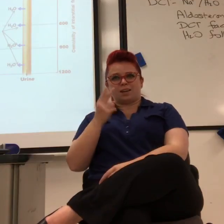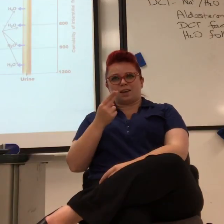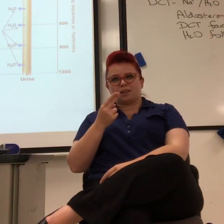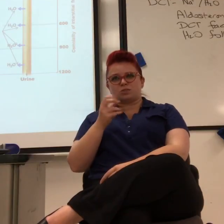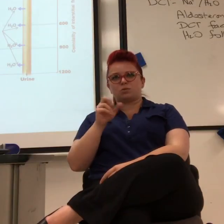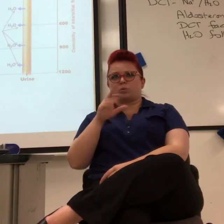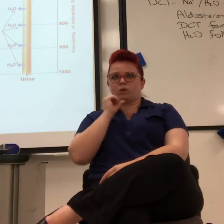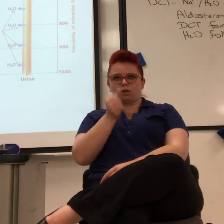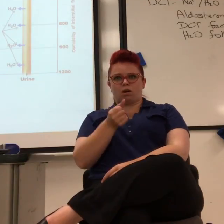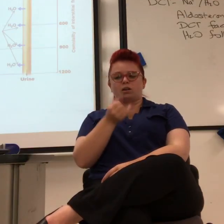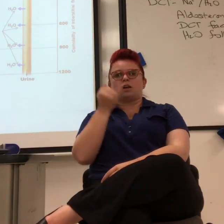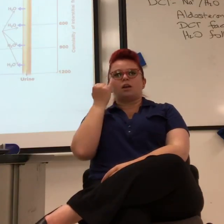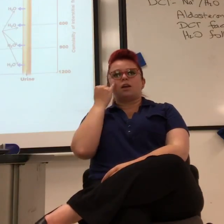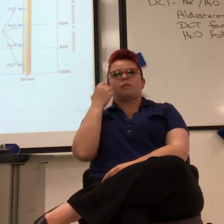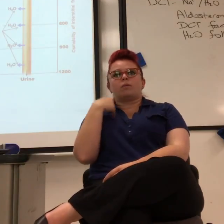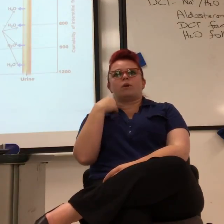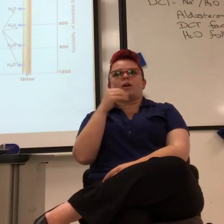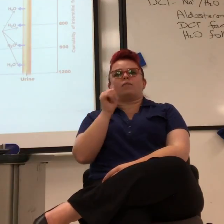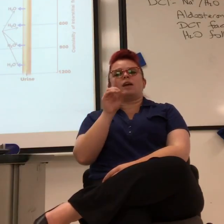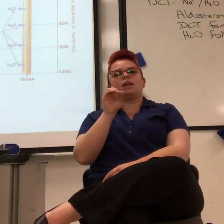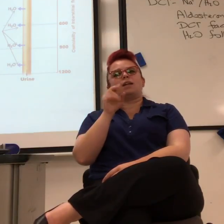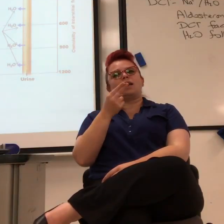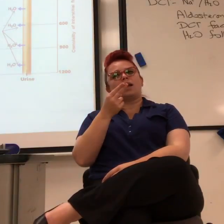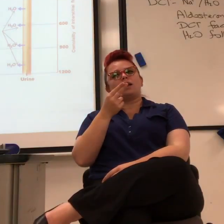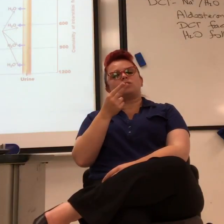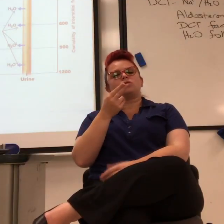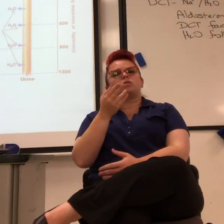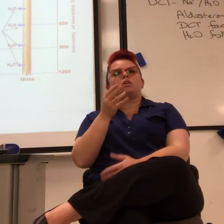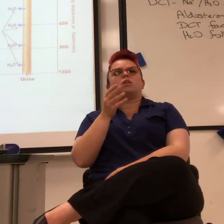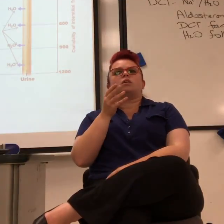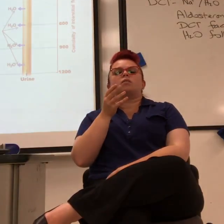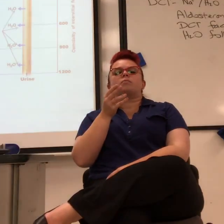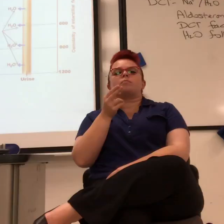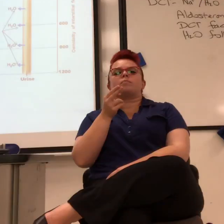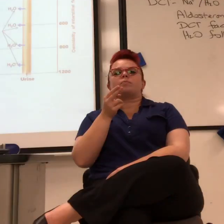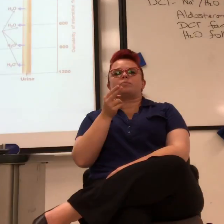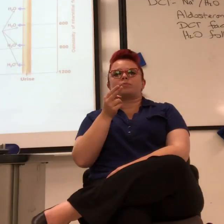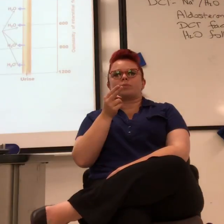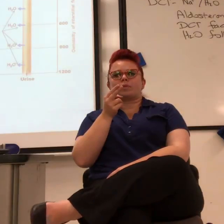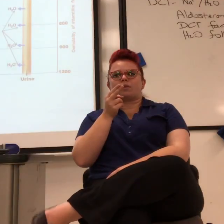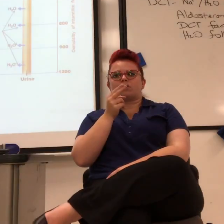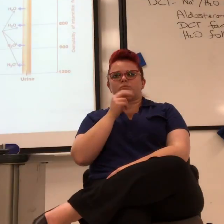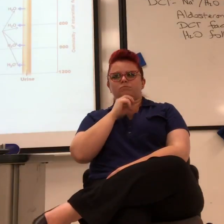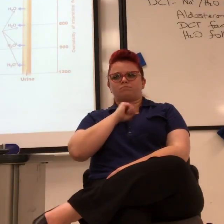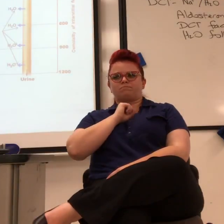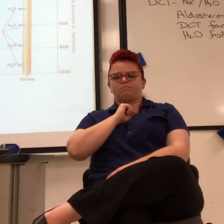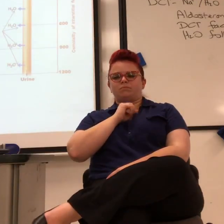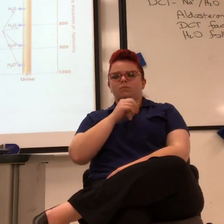ADH, 99%, excuse me, it's 99% of